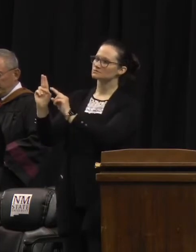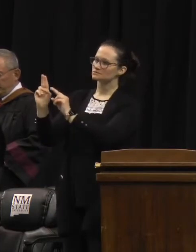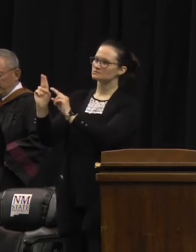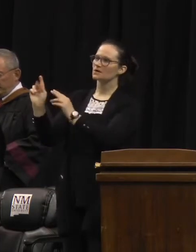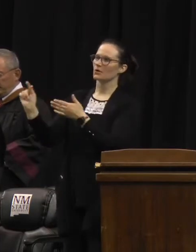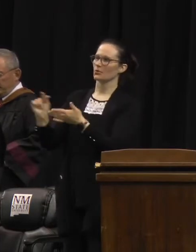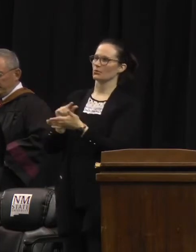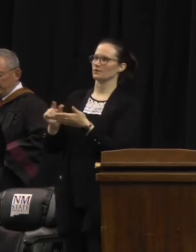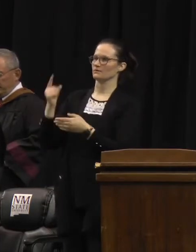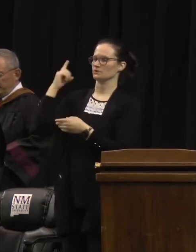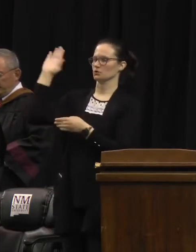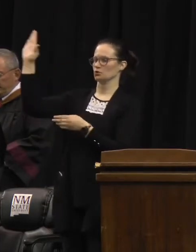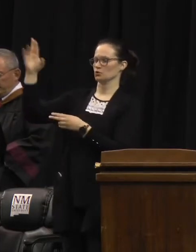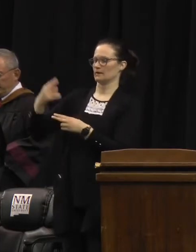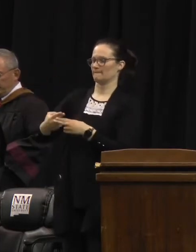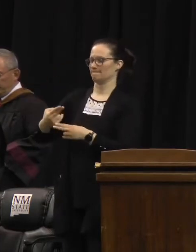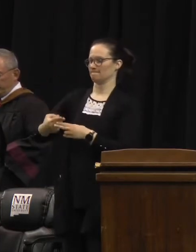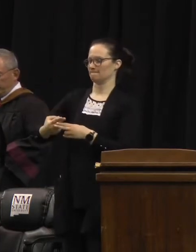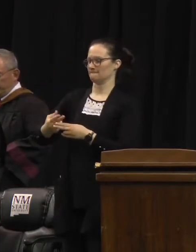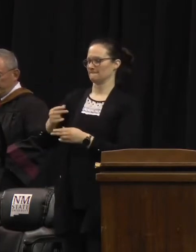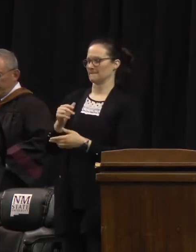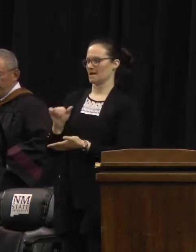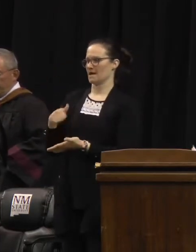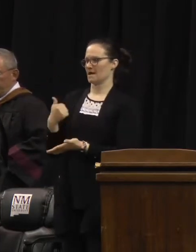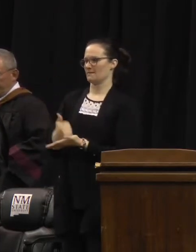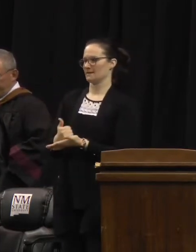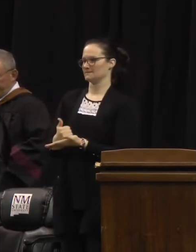holy name. Amen.